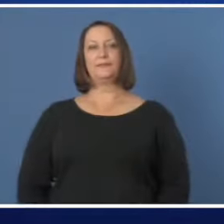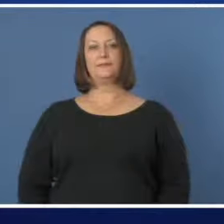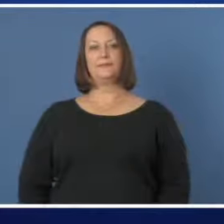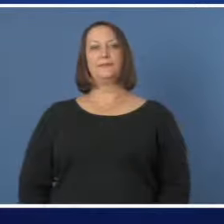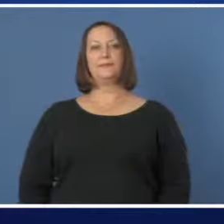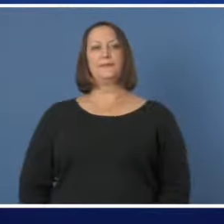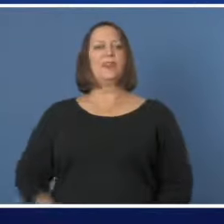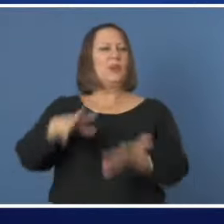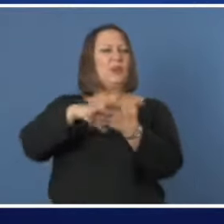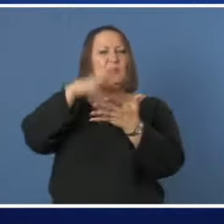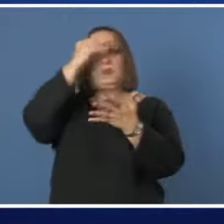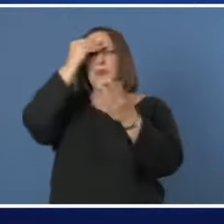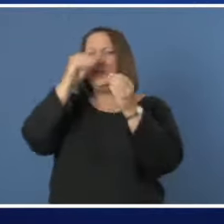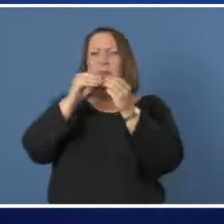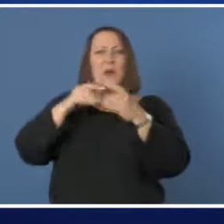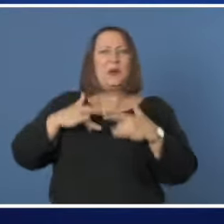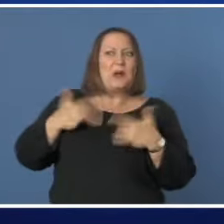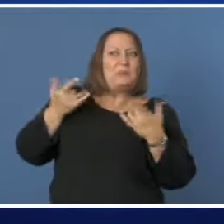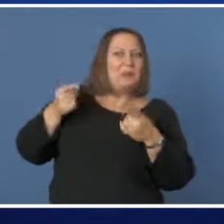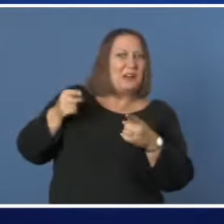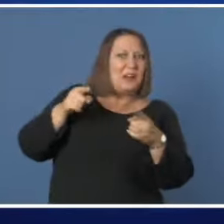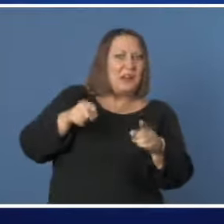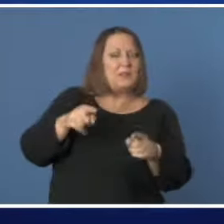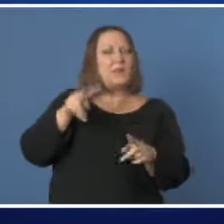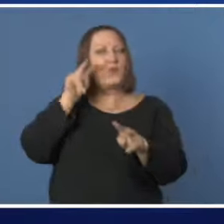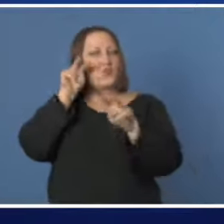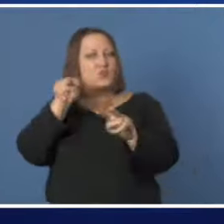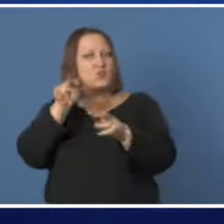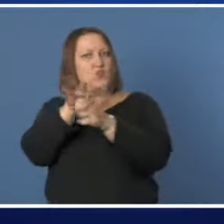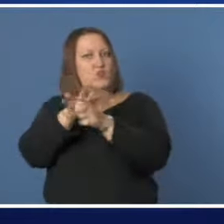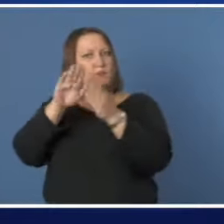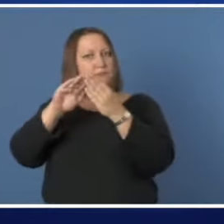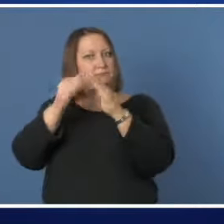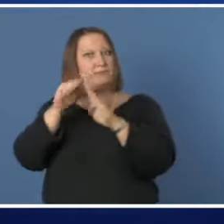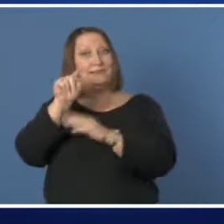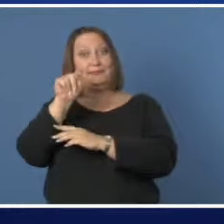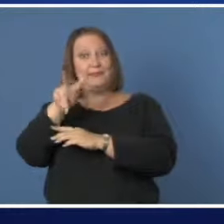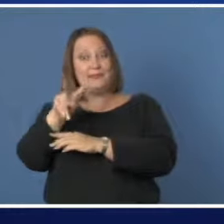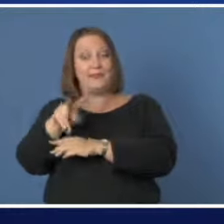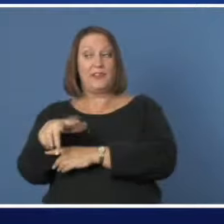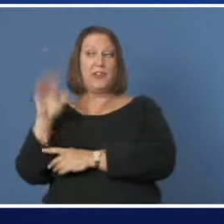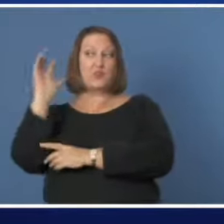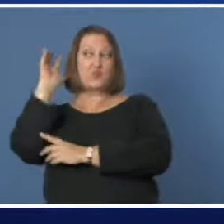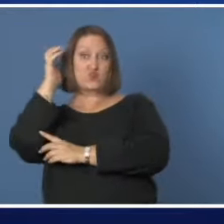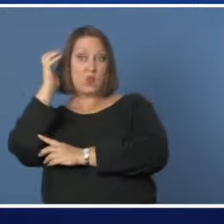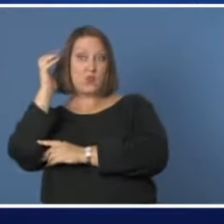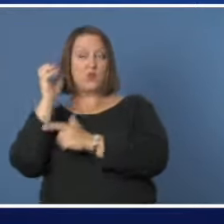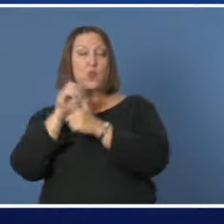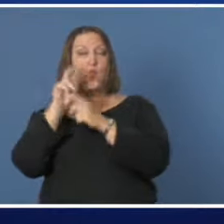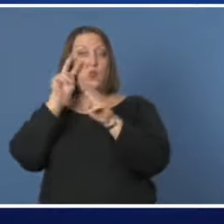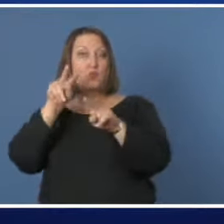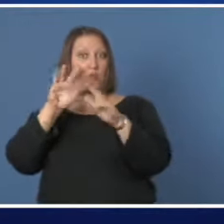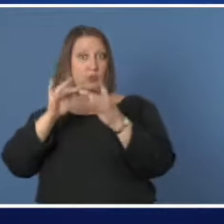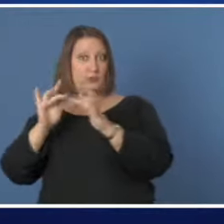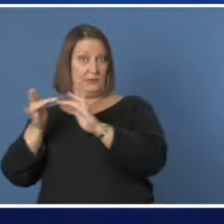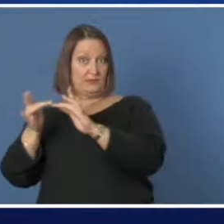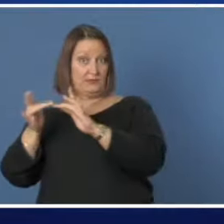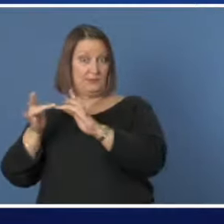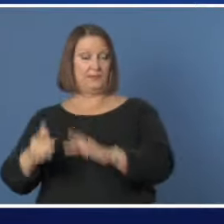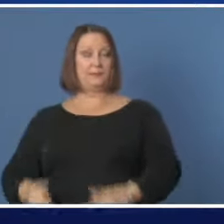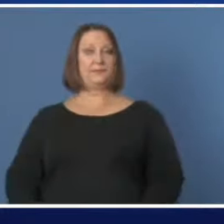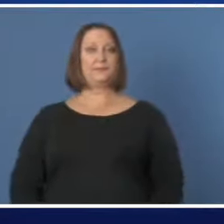Where to get more information Stay tuned to local media for ongoing